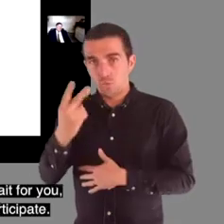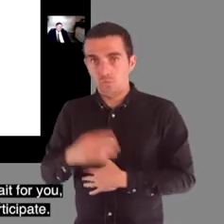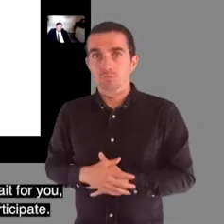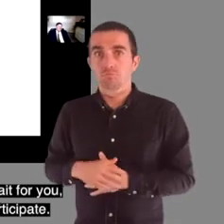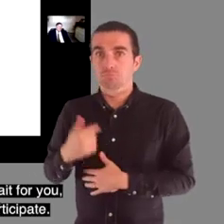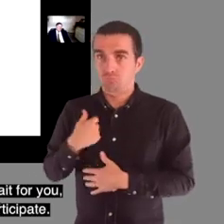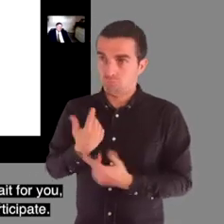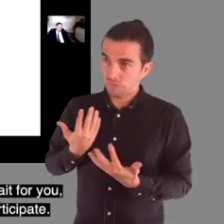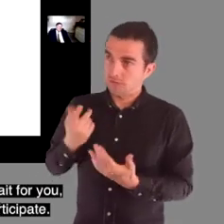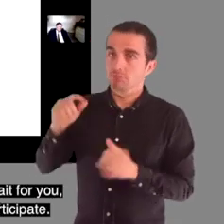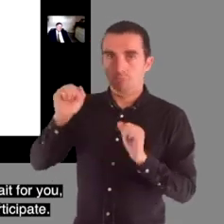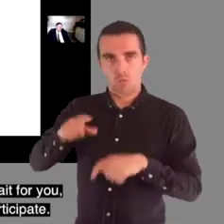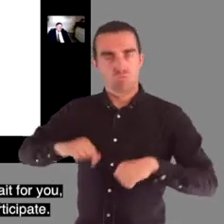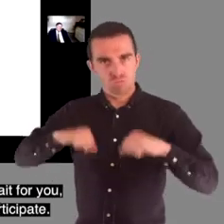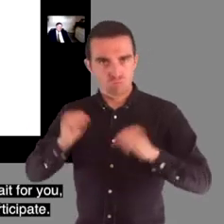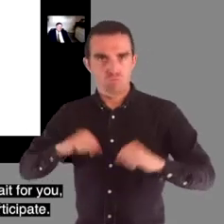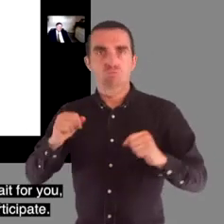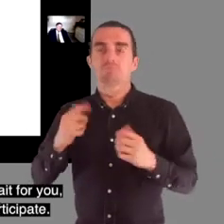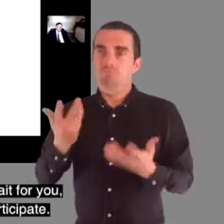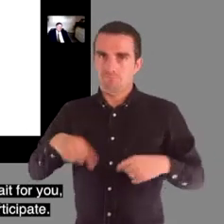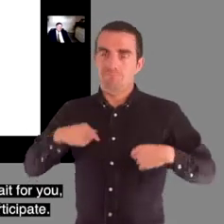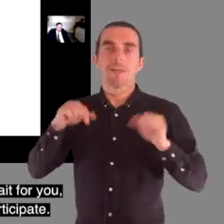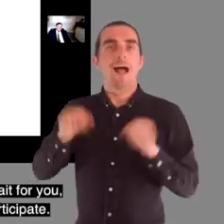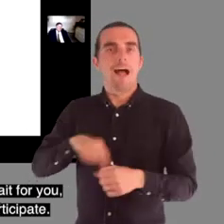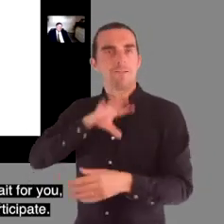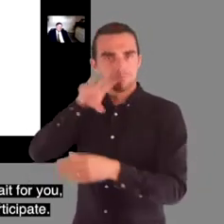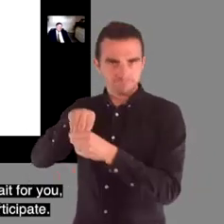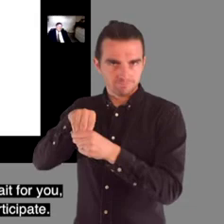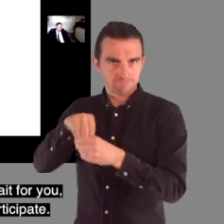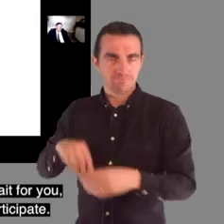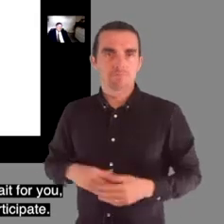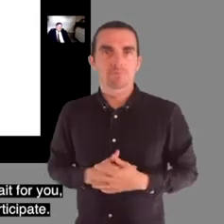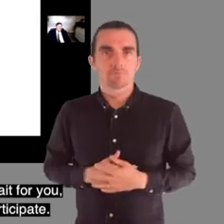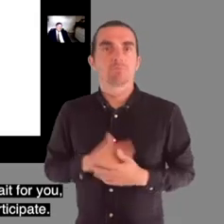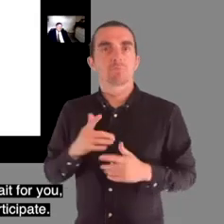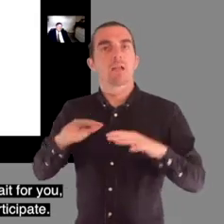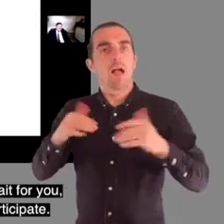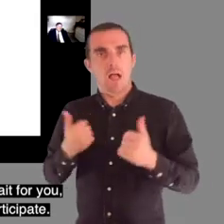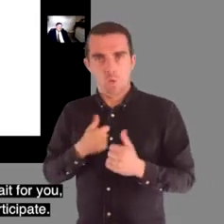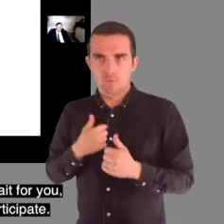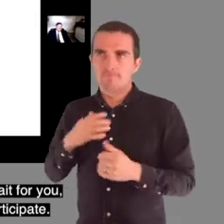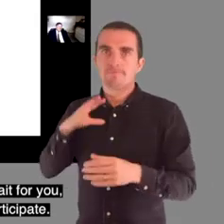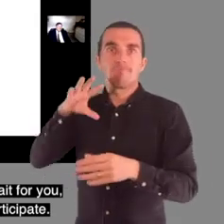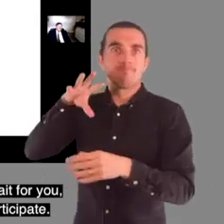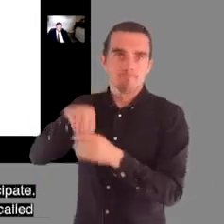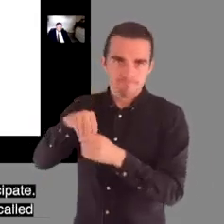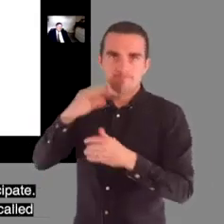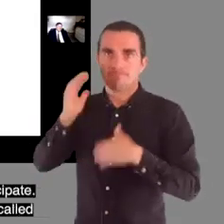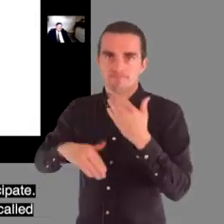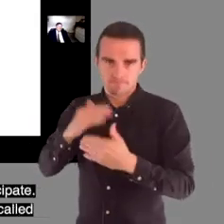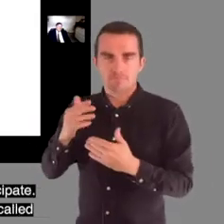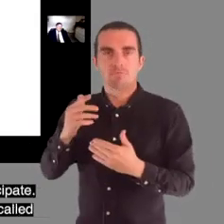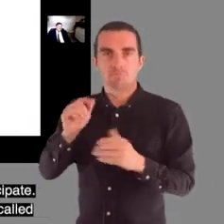was 1992. We are going to wait for you. You must agree, then we can participate. That's